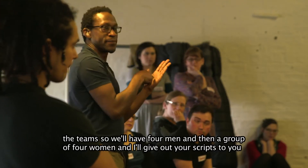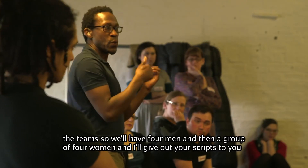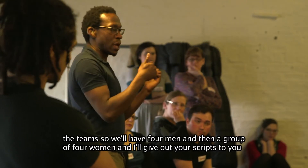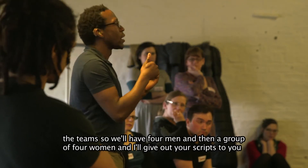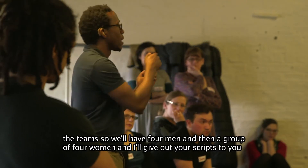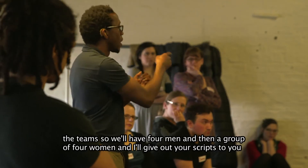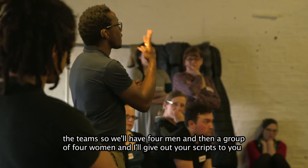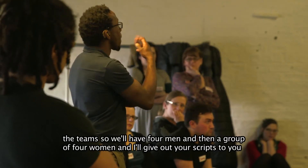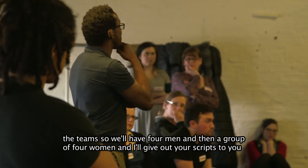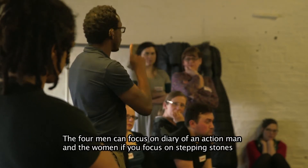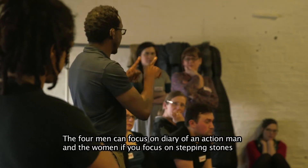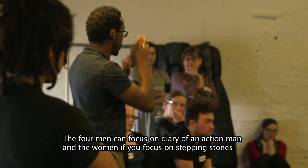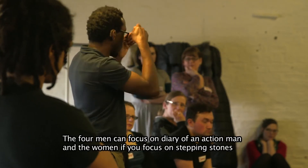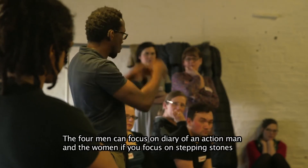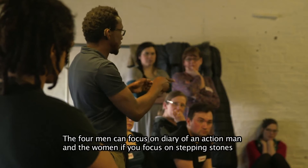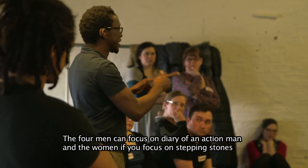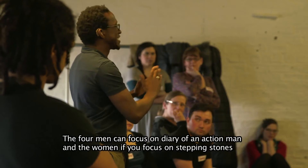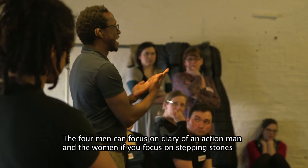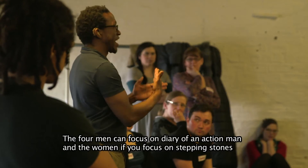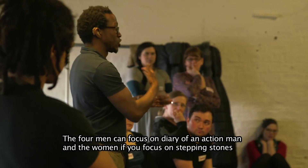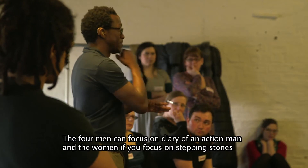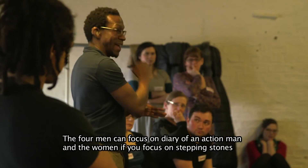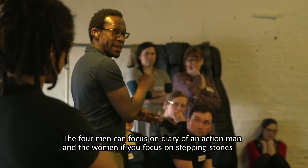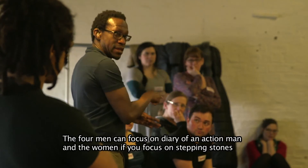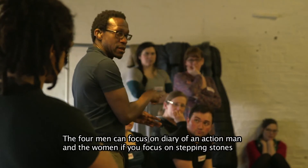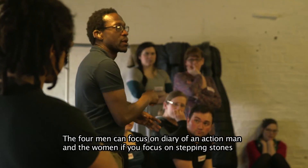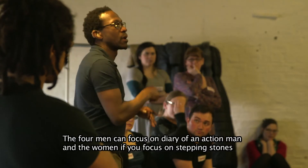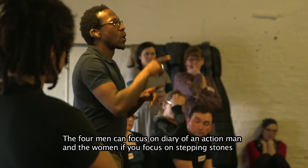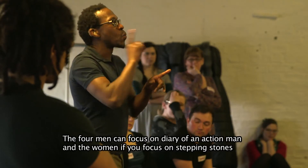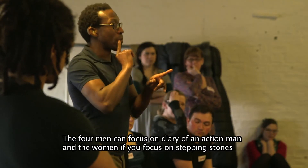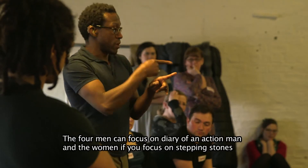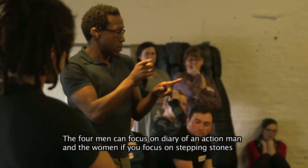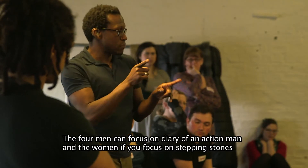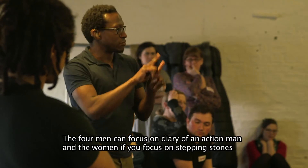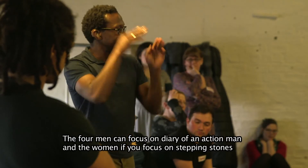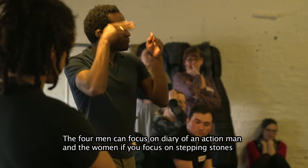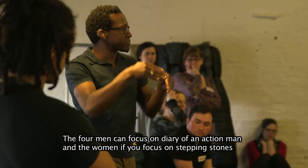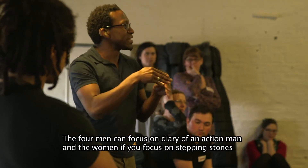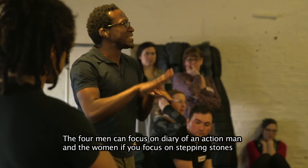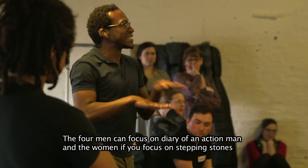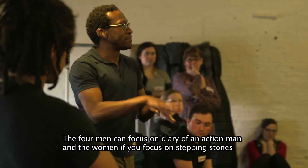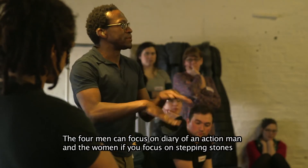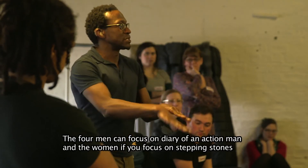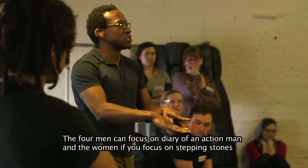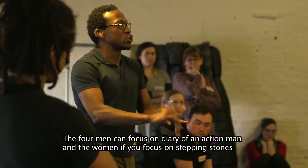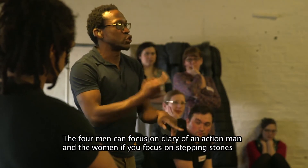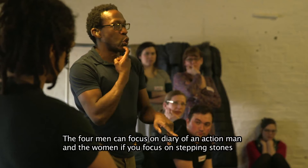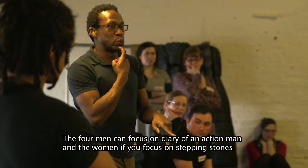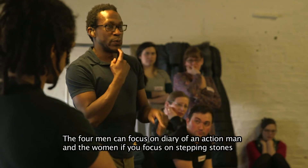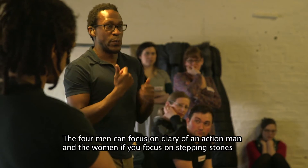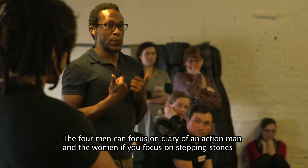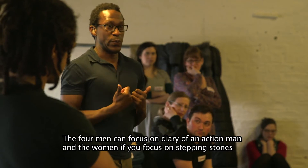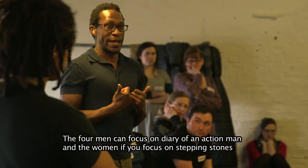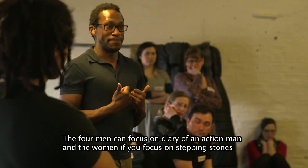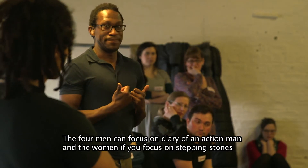your scripts to you. The 4 men, can you focus on the dialogue and action man, and the women, you focus